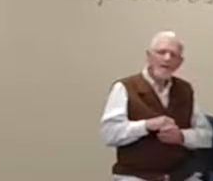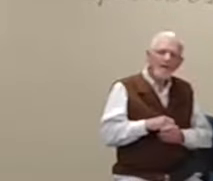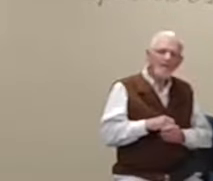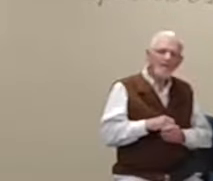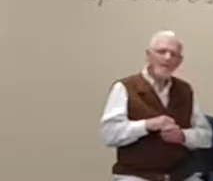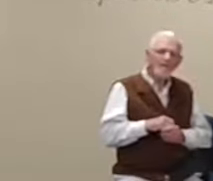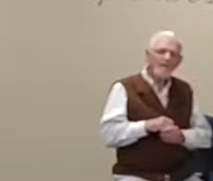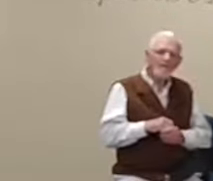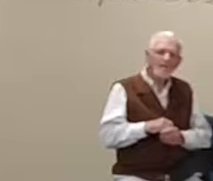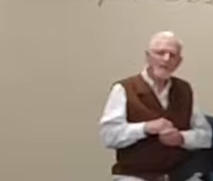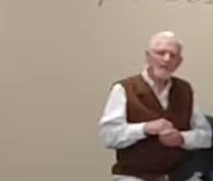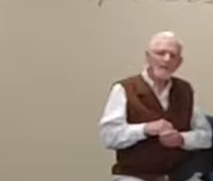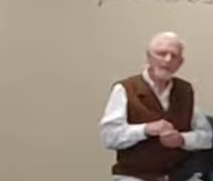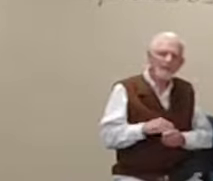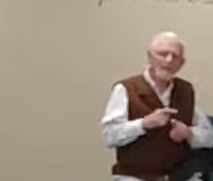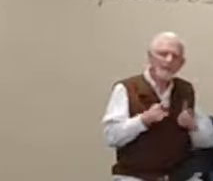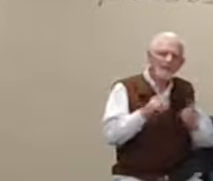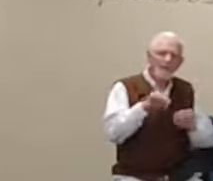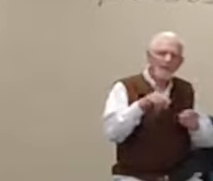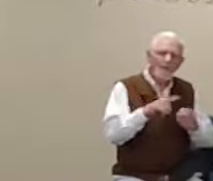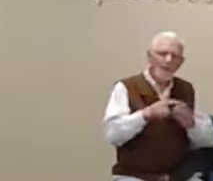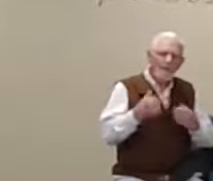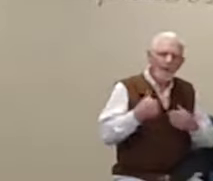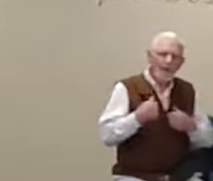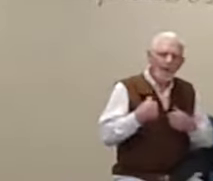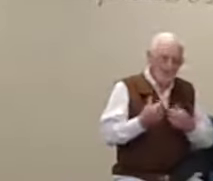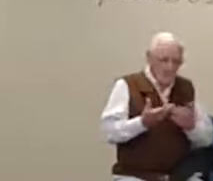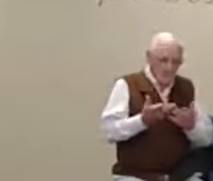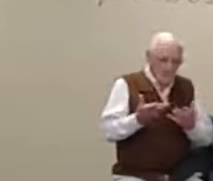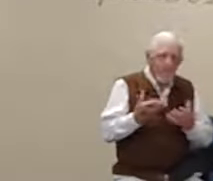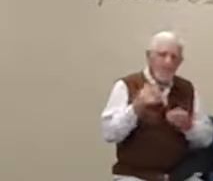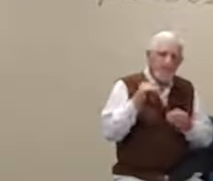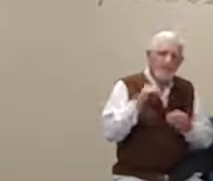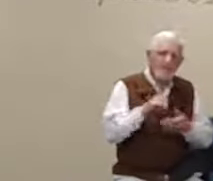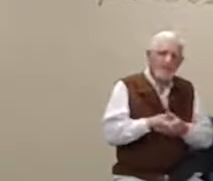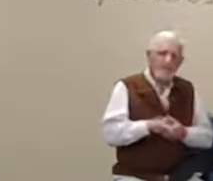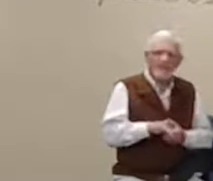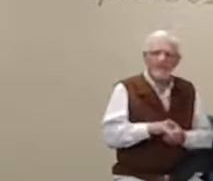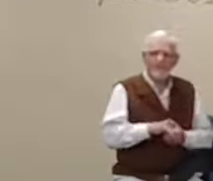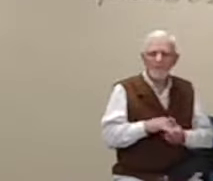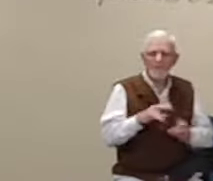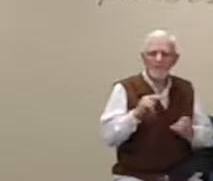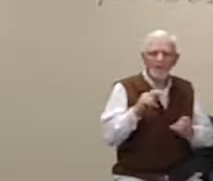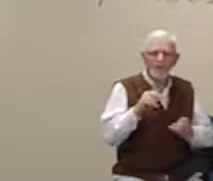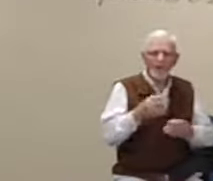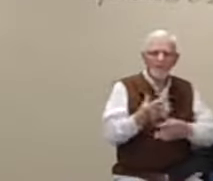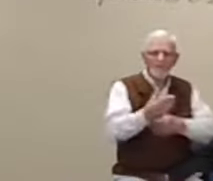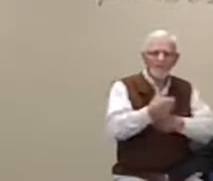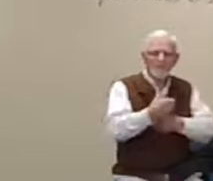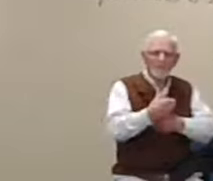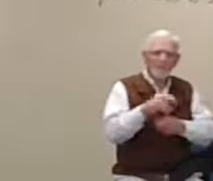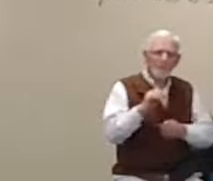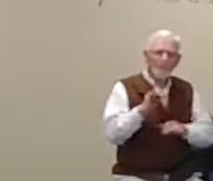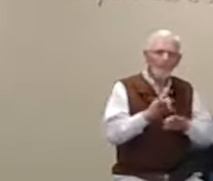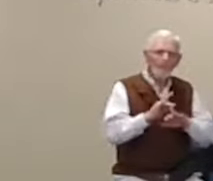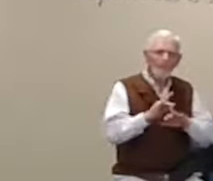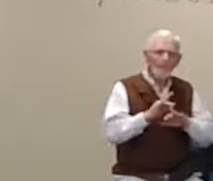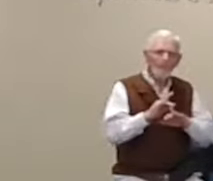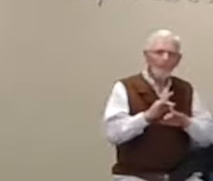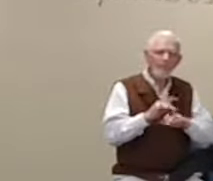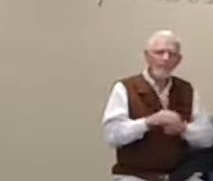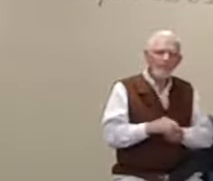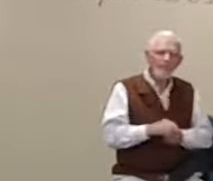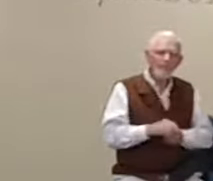good. But whenever you get a situation where there's no hugging, there's no contact, there's